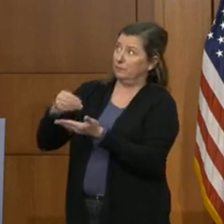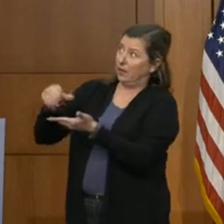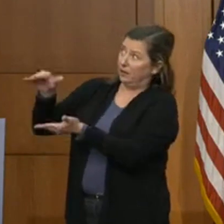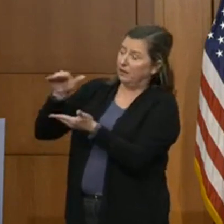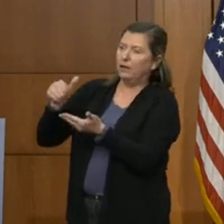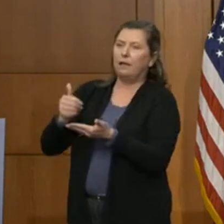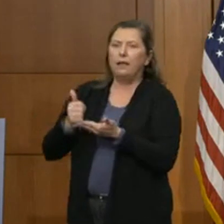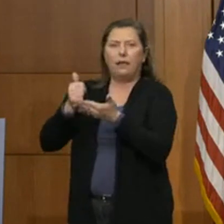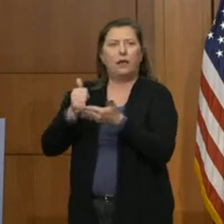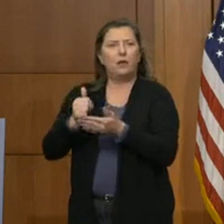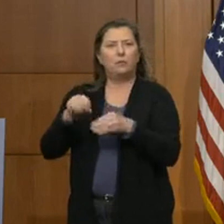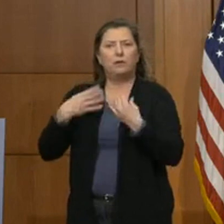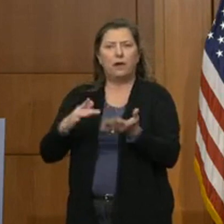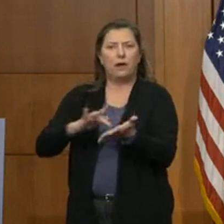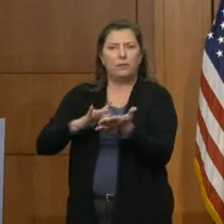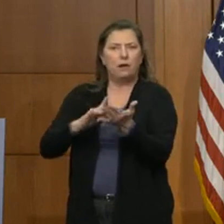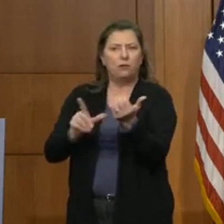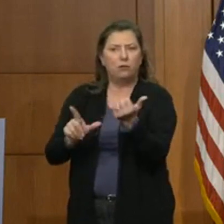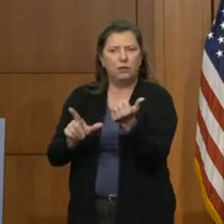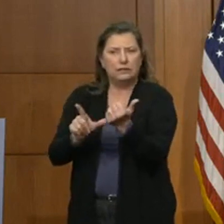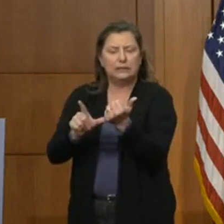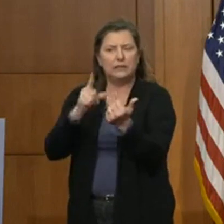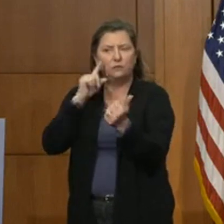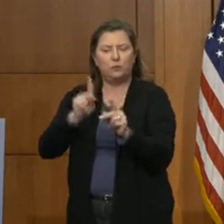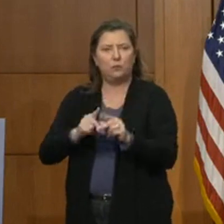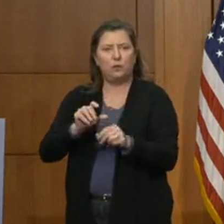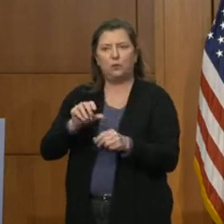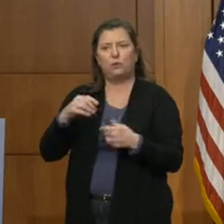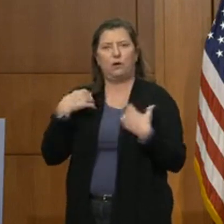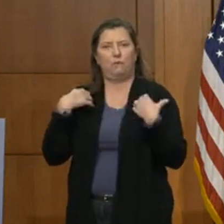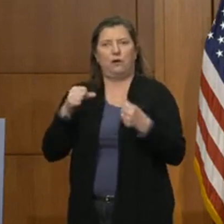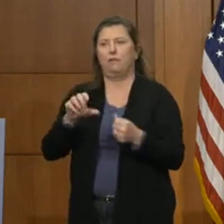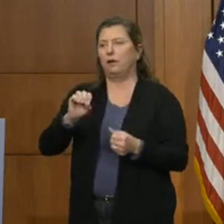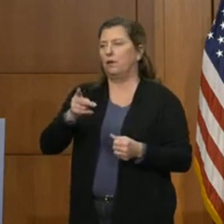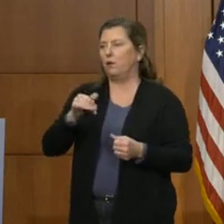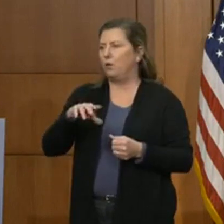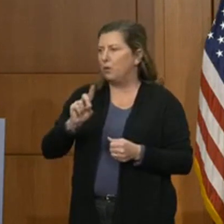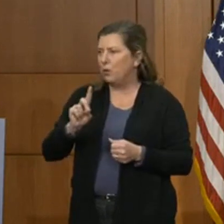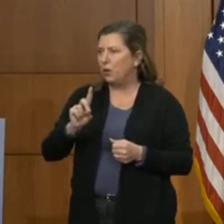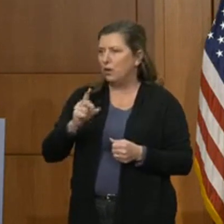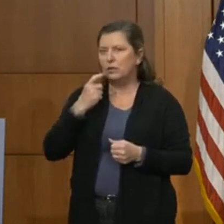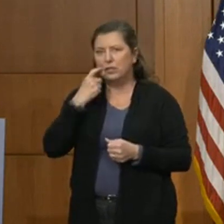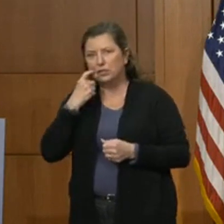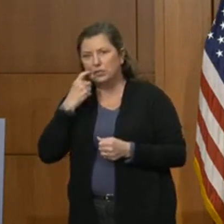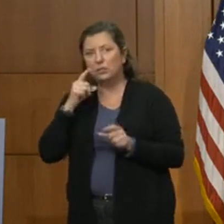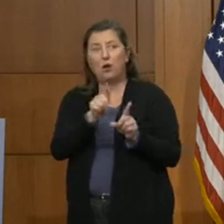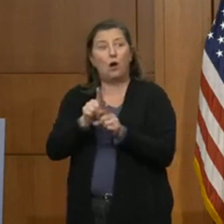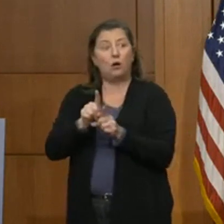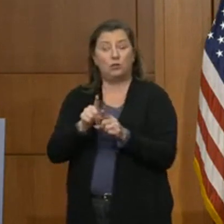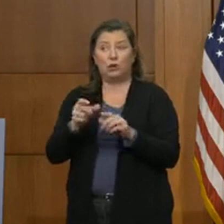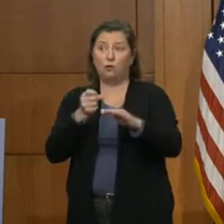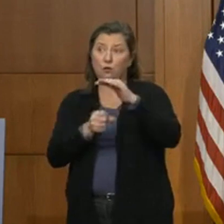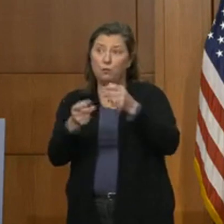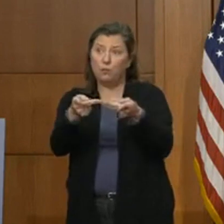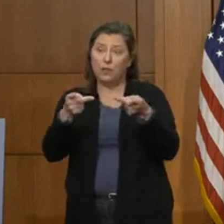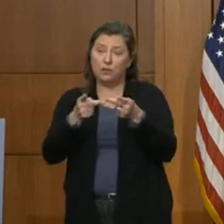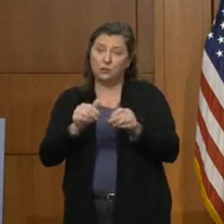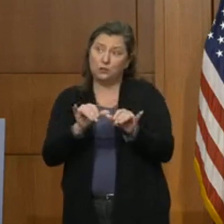for opioid addictions, along with recovery services and recovery housing. And we'll be